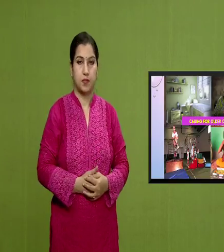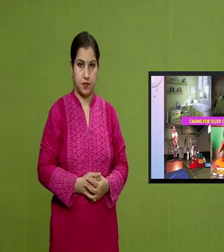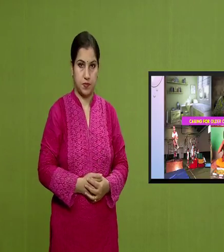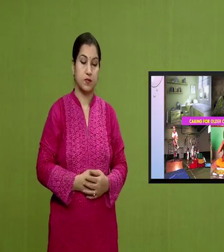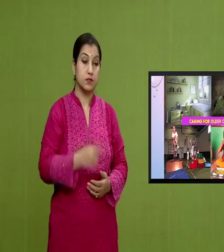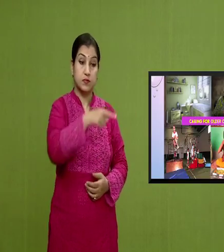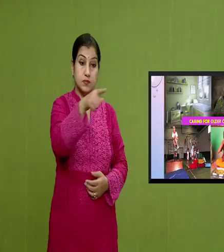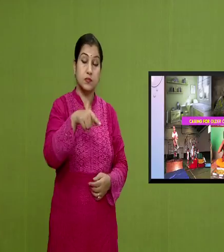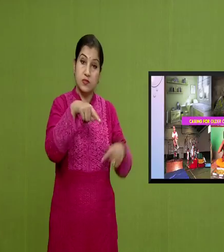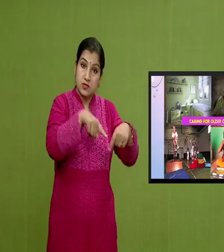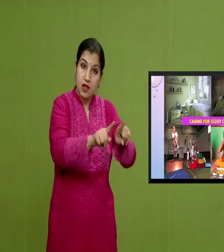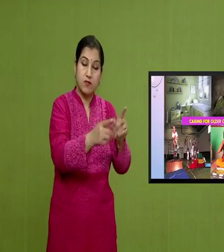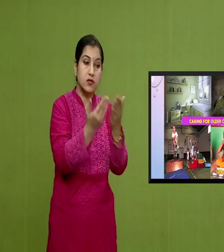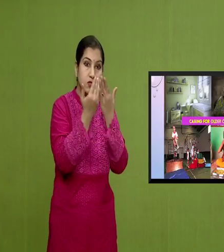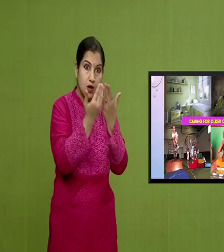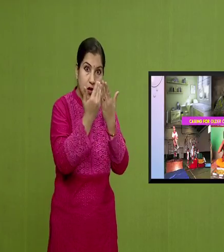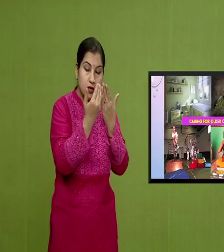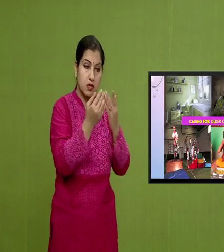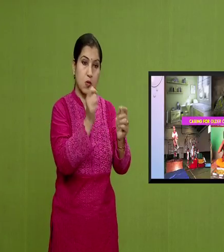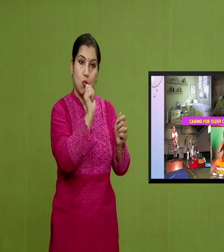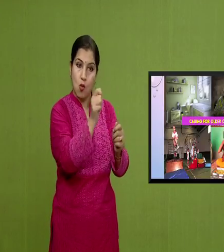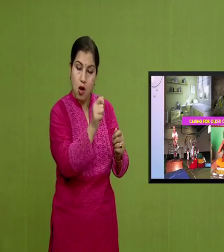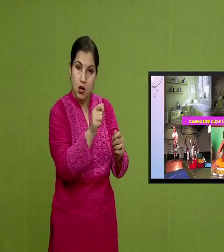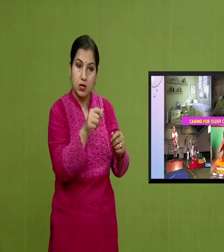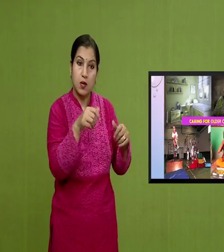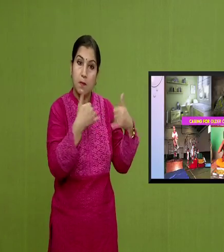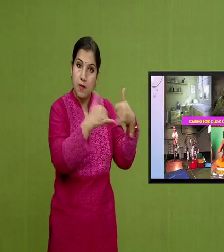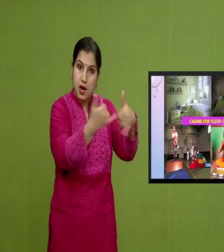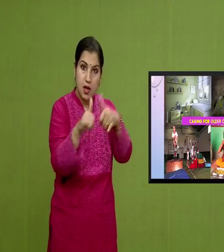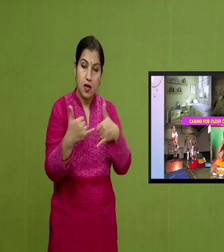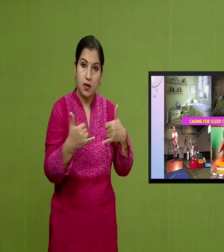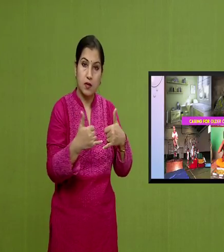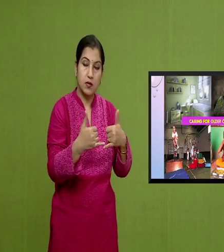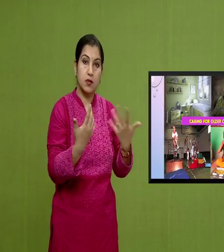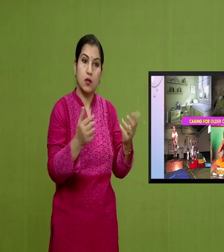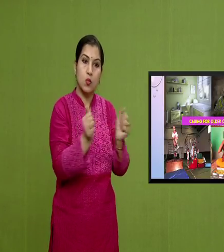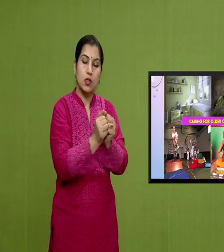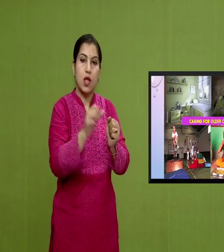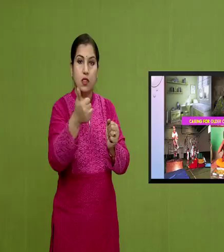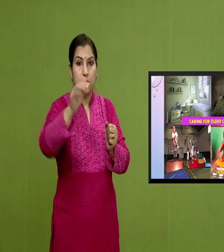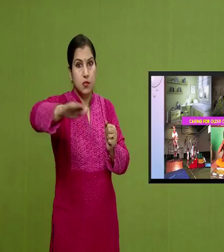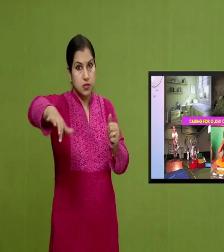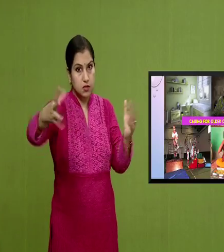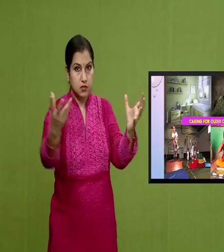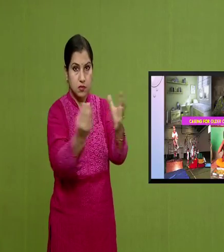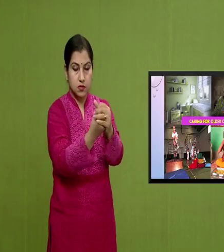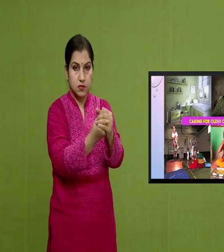They also prefer to study, work, and play with other